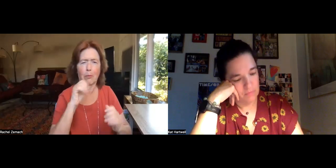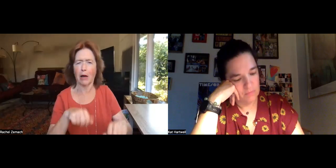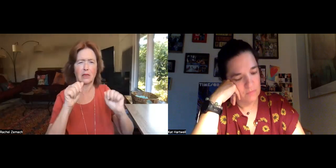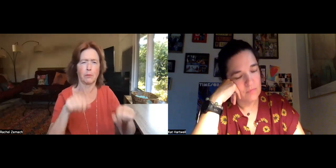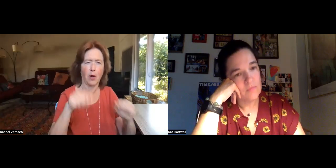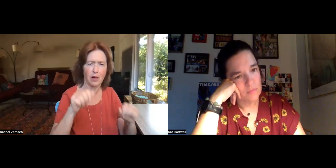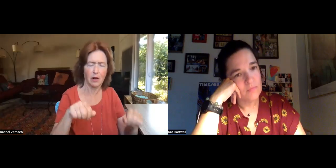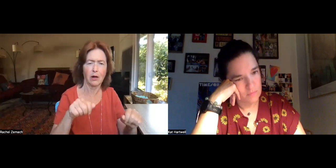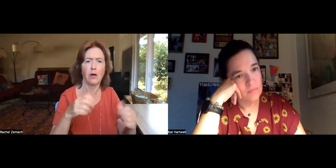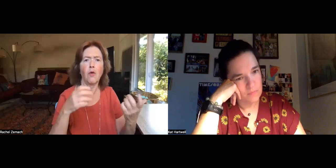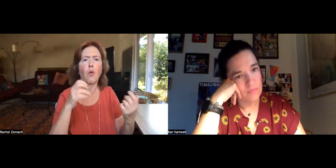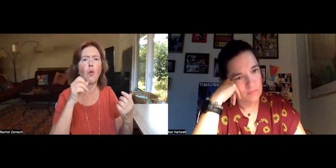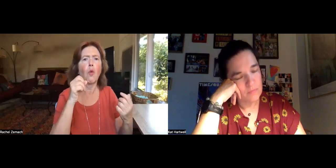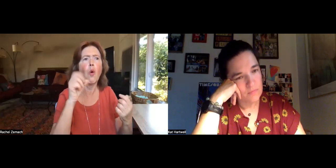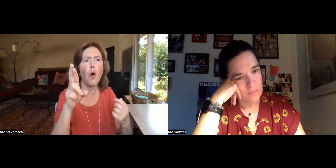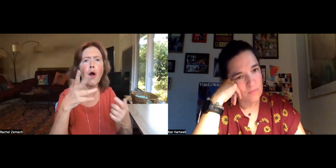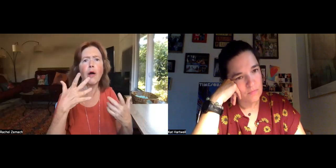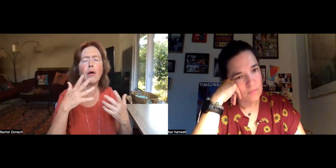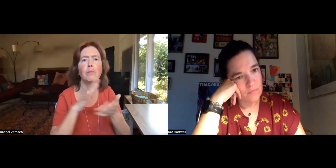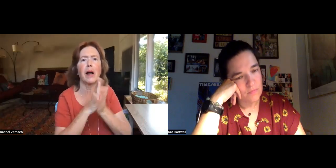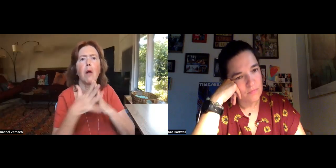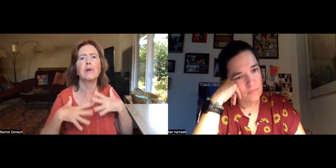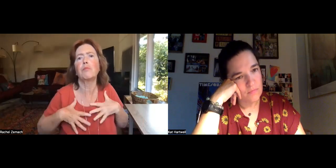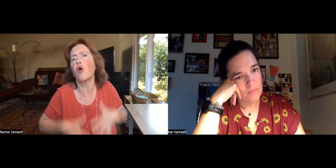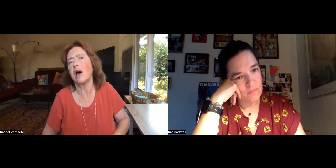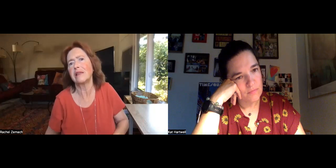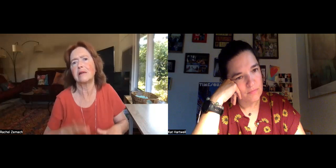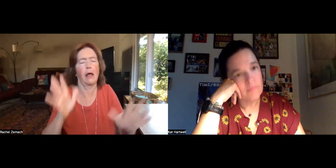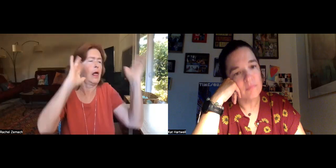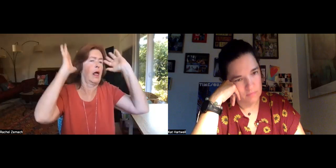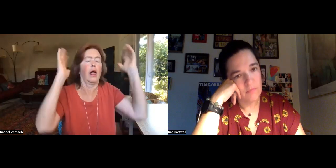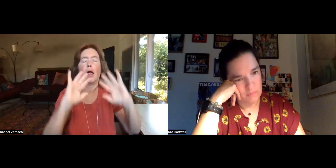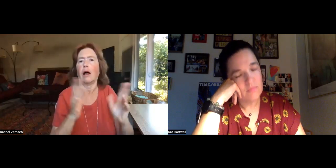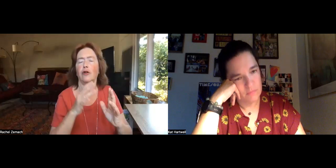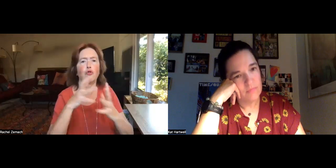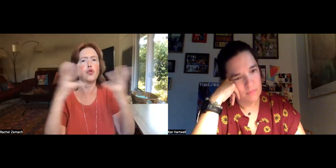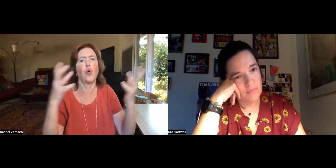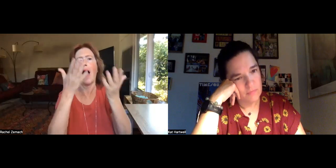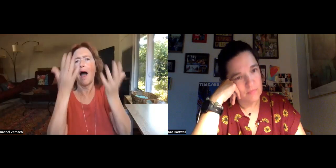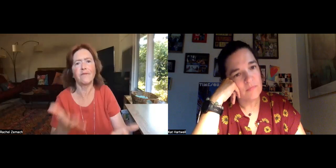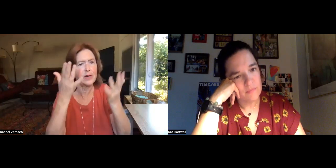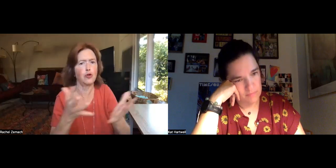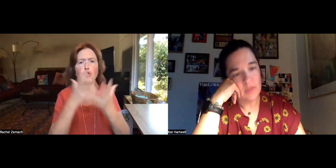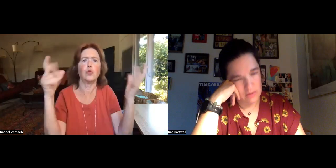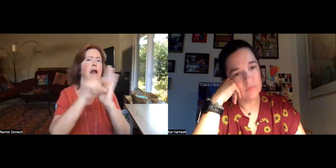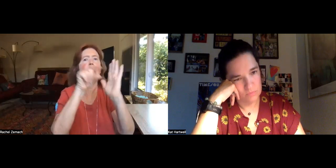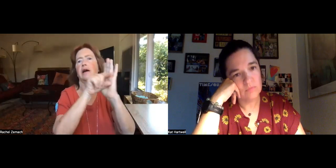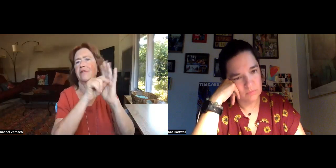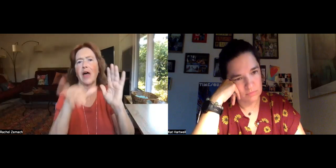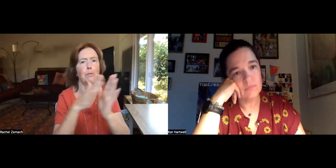about the book or become depressed, too heavy, too negative.